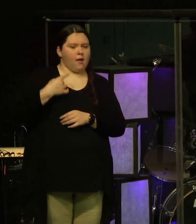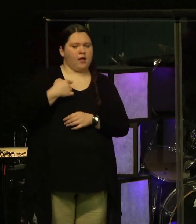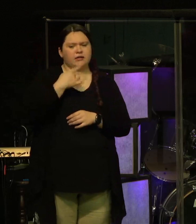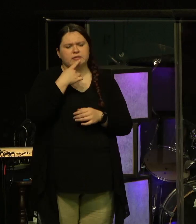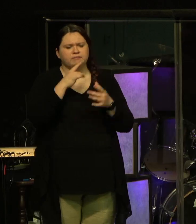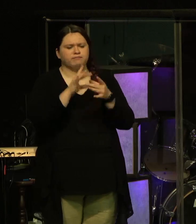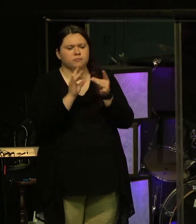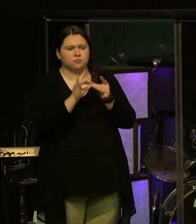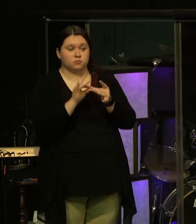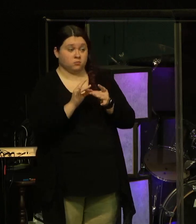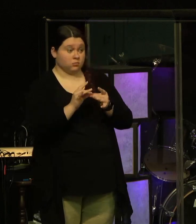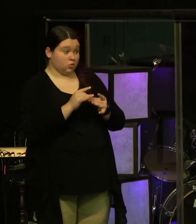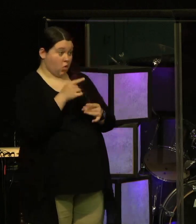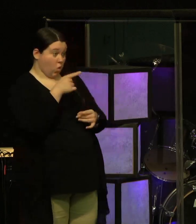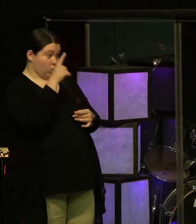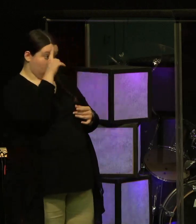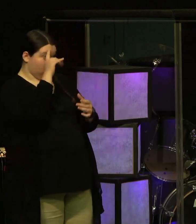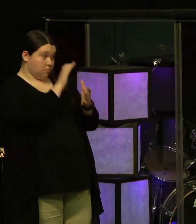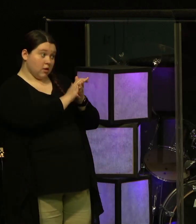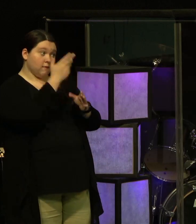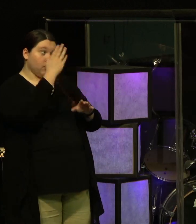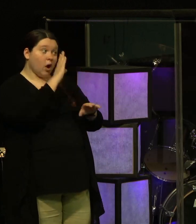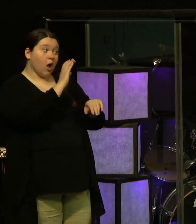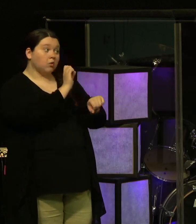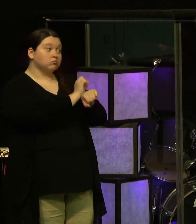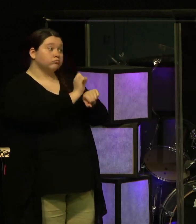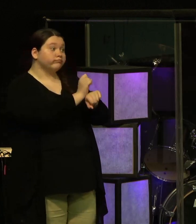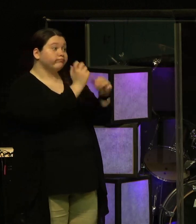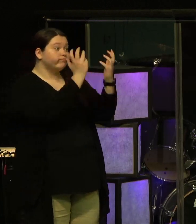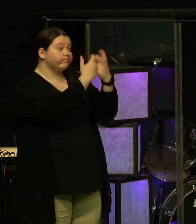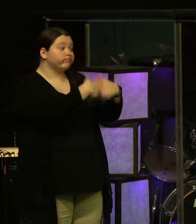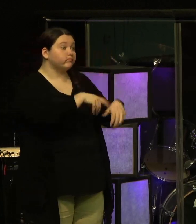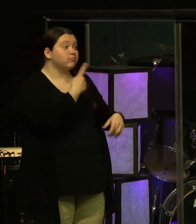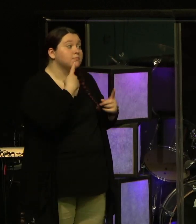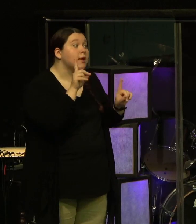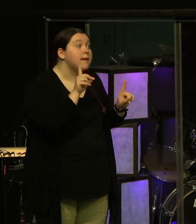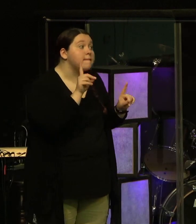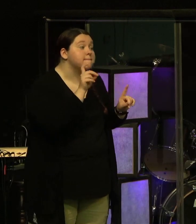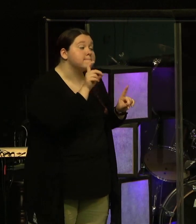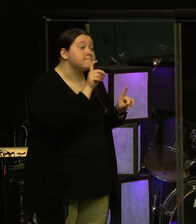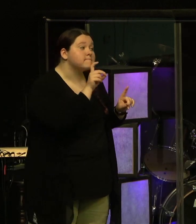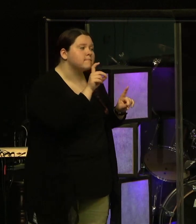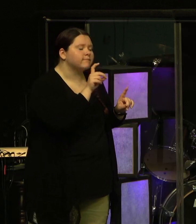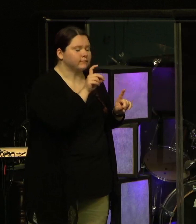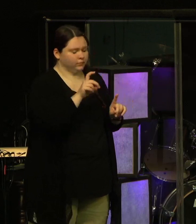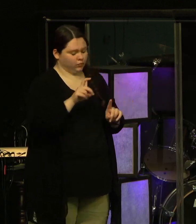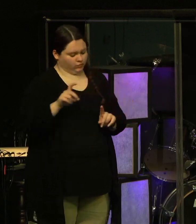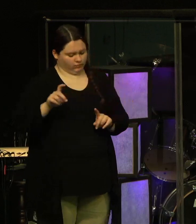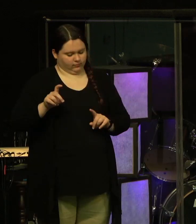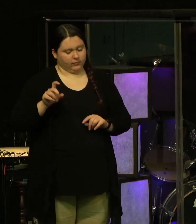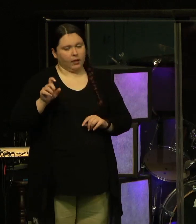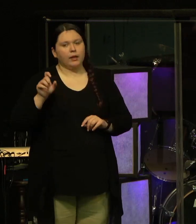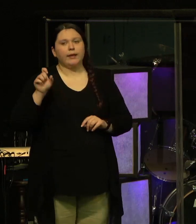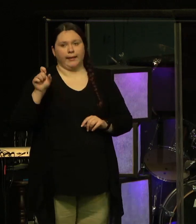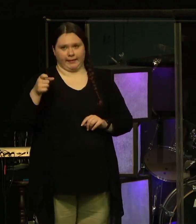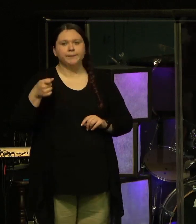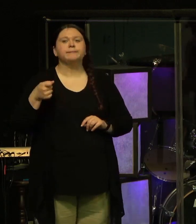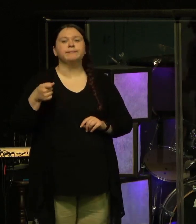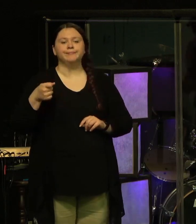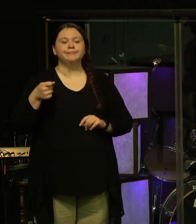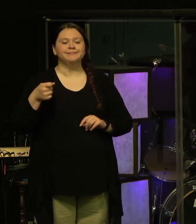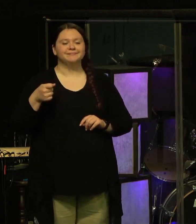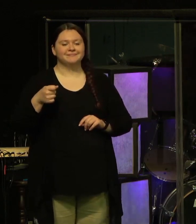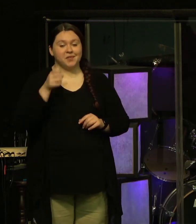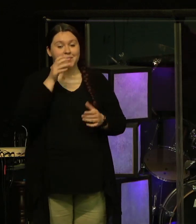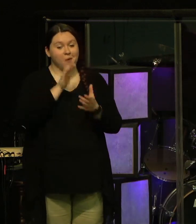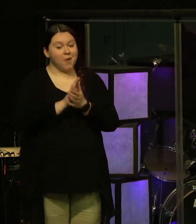something, say, do you believe he's working all things together for your good? Oh, yes. she'll catch